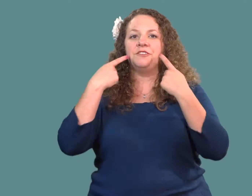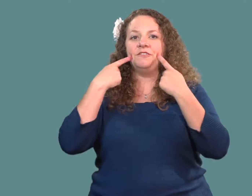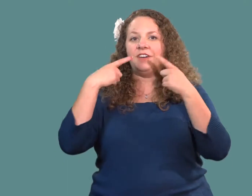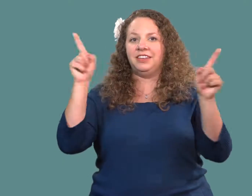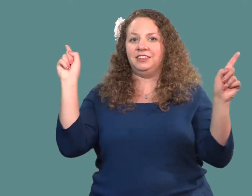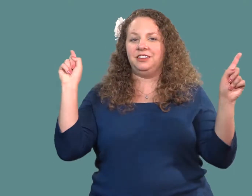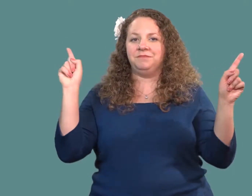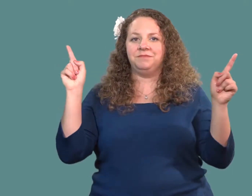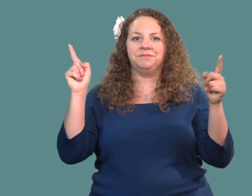Finally,